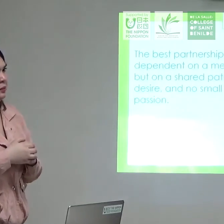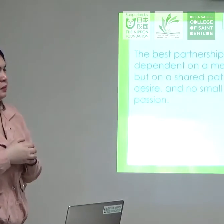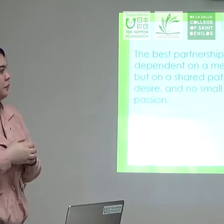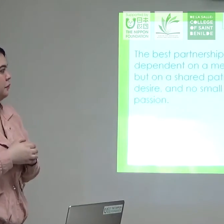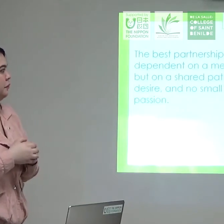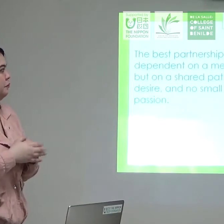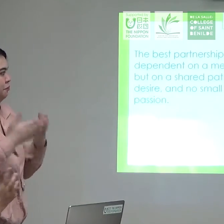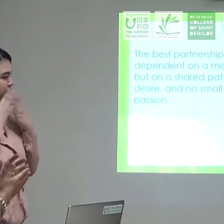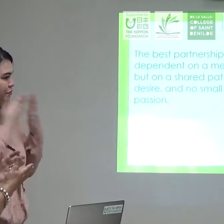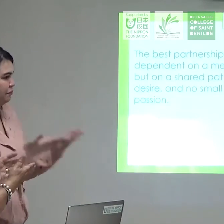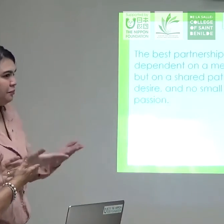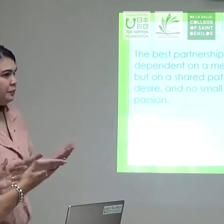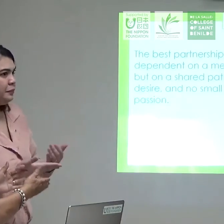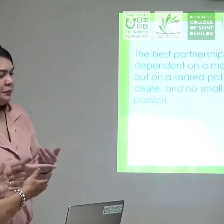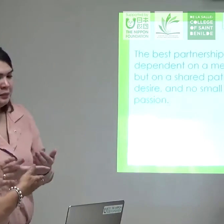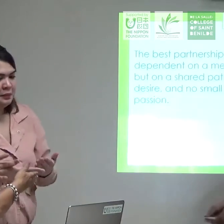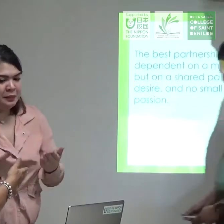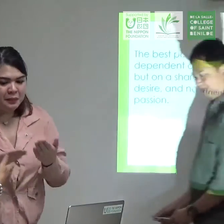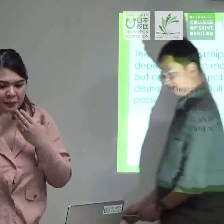Thank you very much.